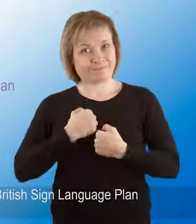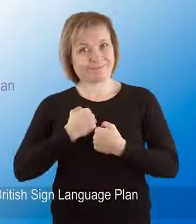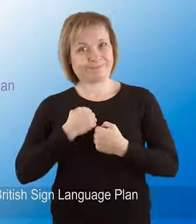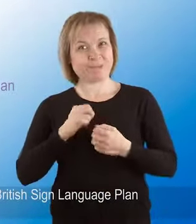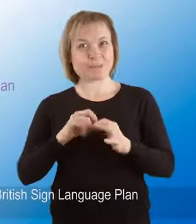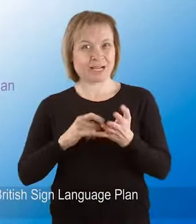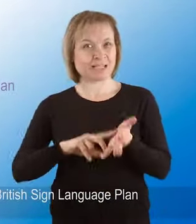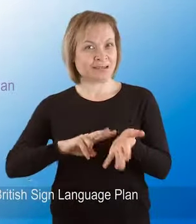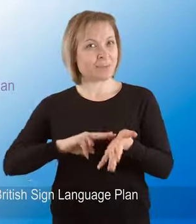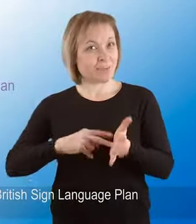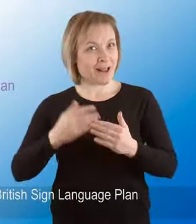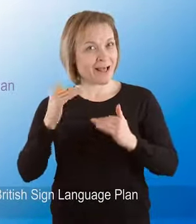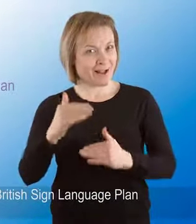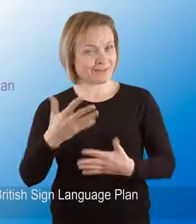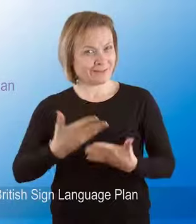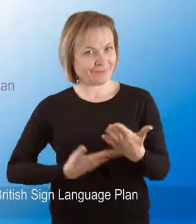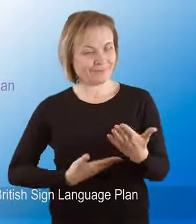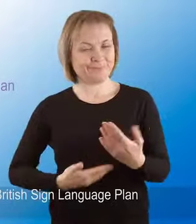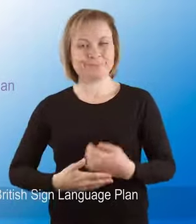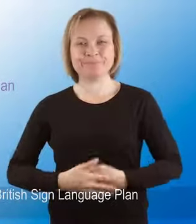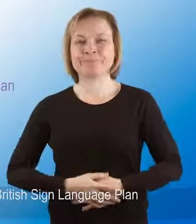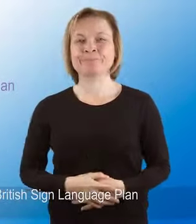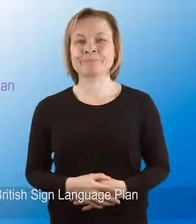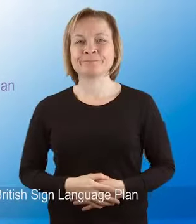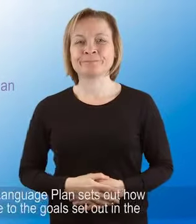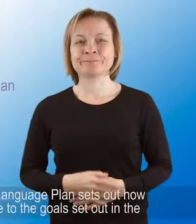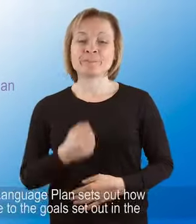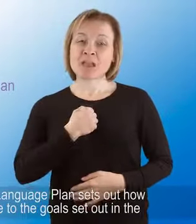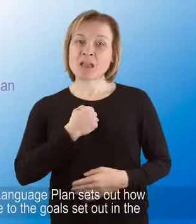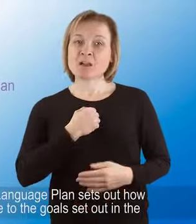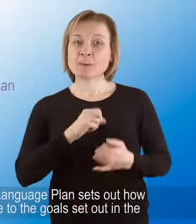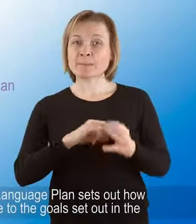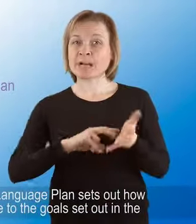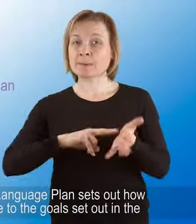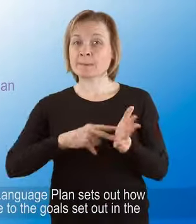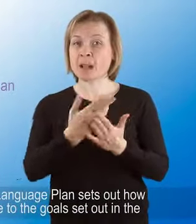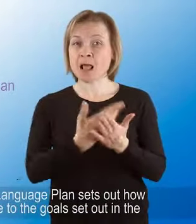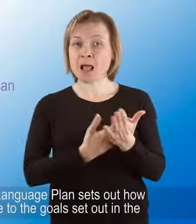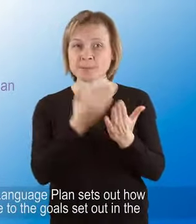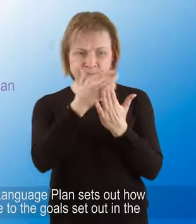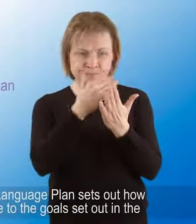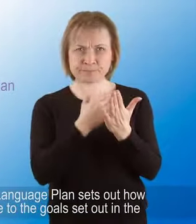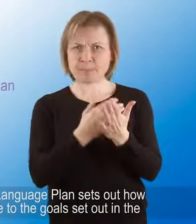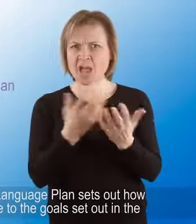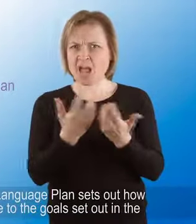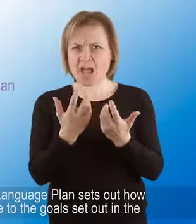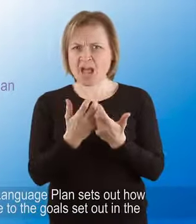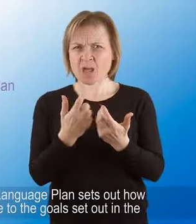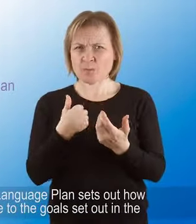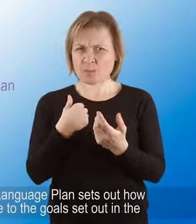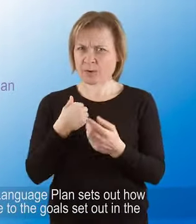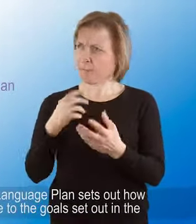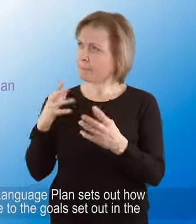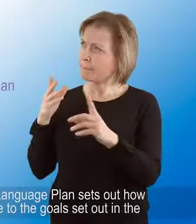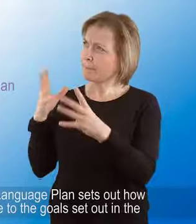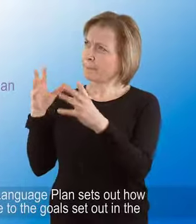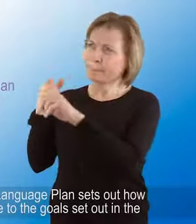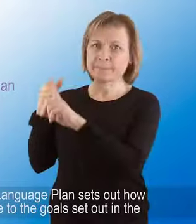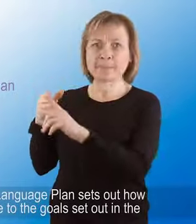Section 2. Our British Sign Language Plan. Our British Sign Language Plan sets out how we will